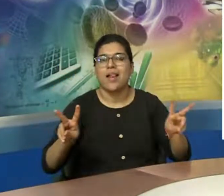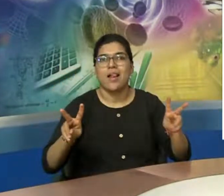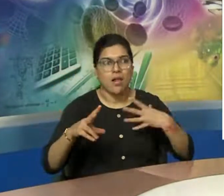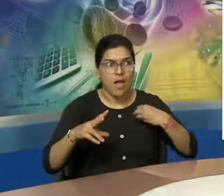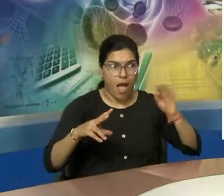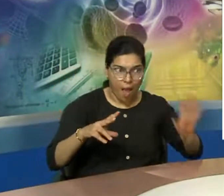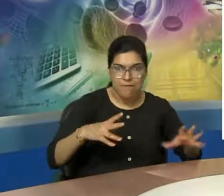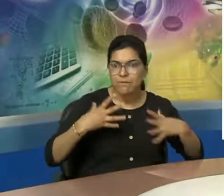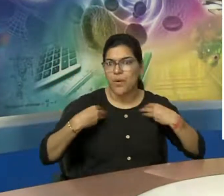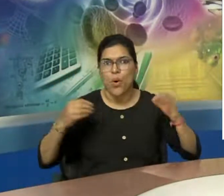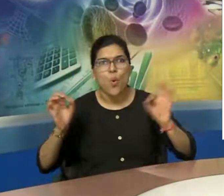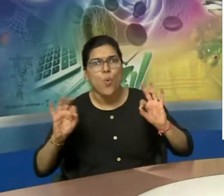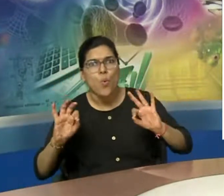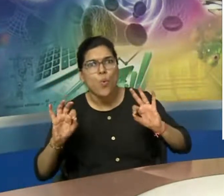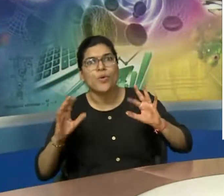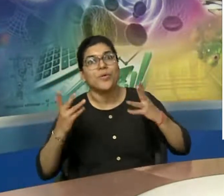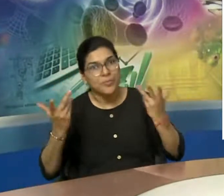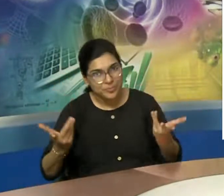all examples of different species.